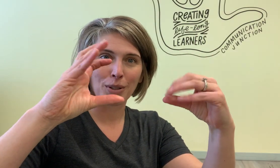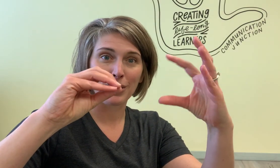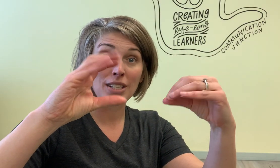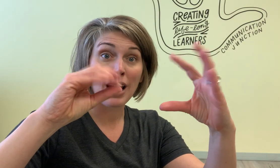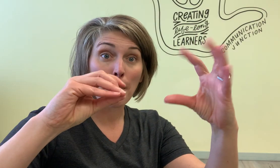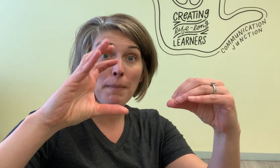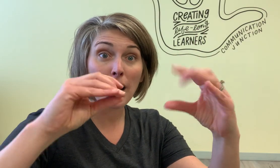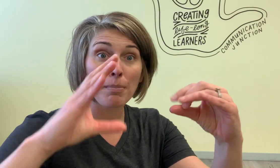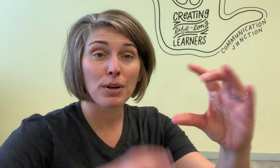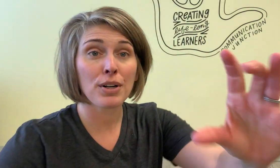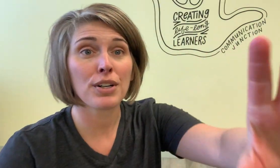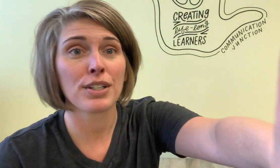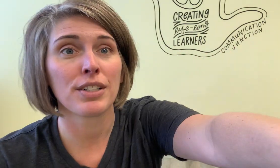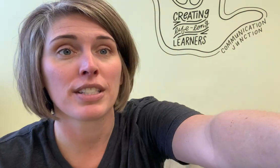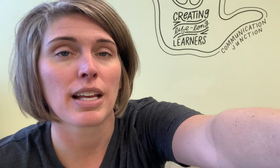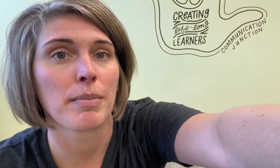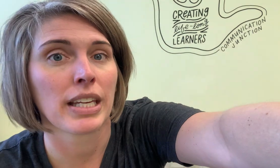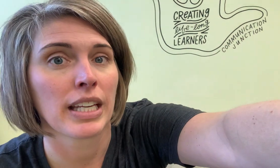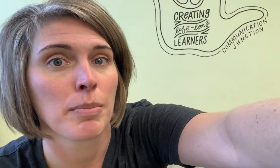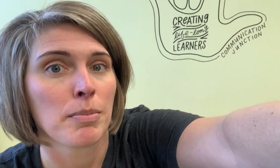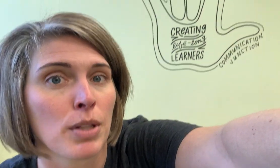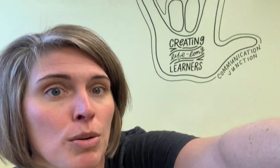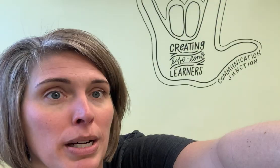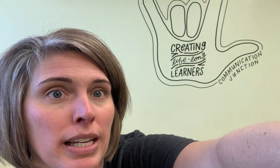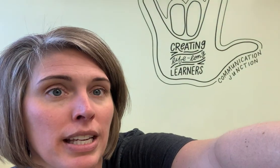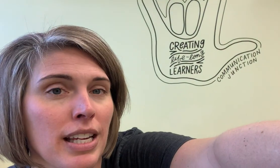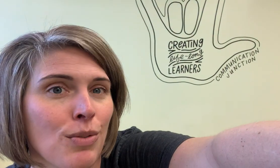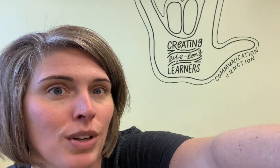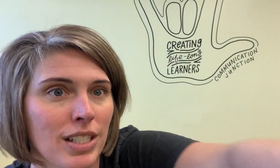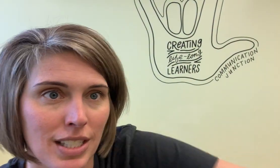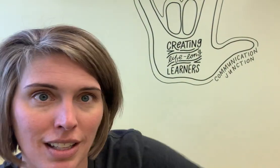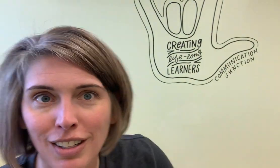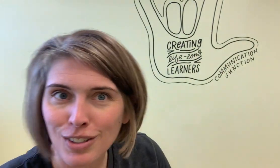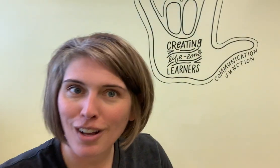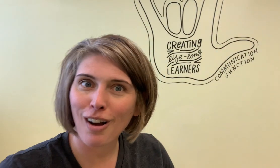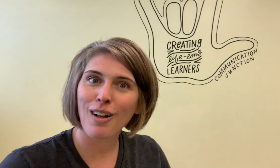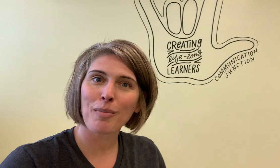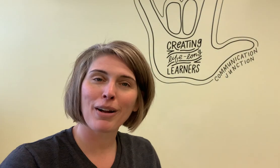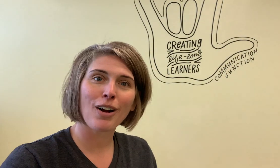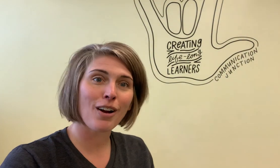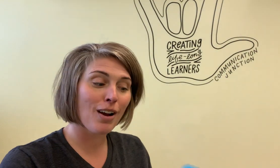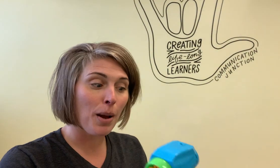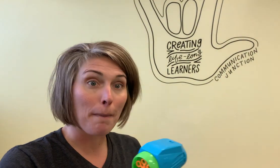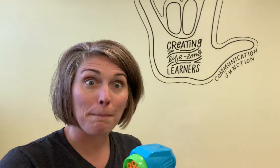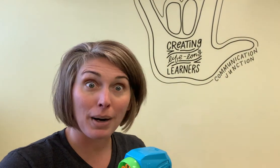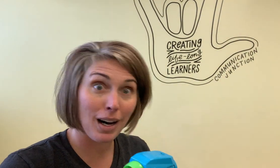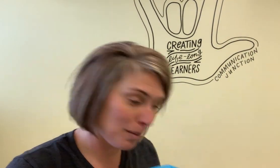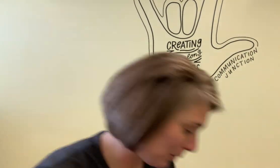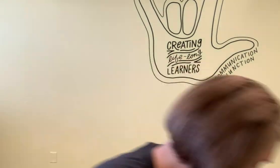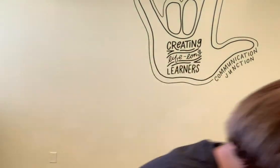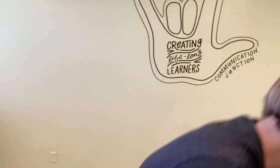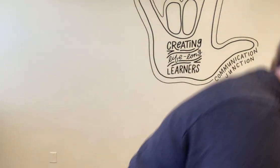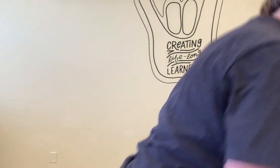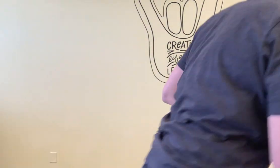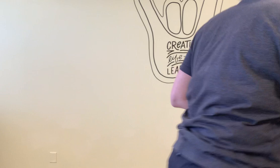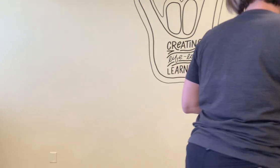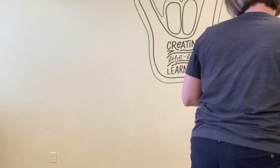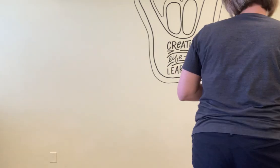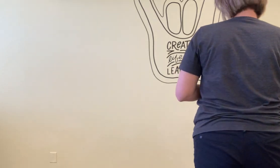bubbles. Bubbles. I'm gonna get up and blow mine, and we're gonna sing a little song all about our bubbles. All right,